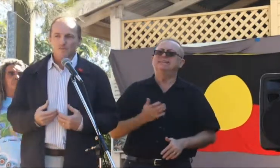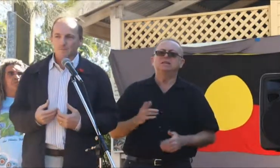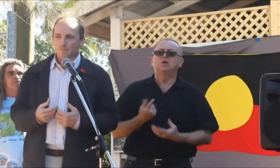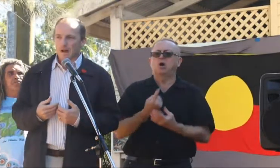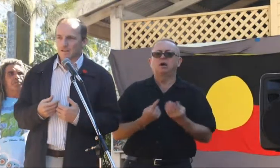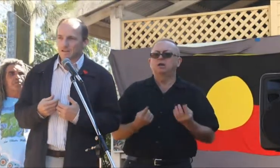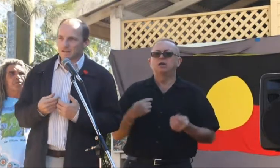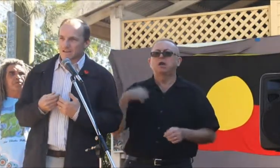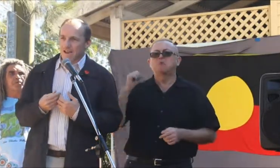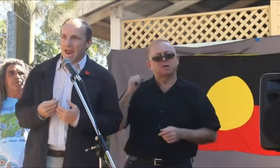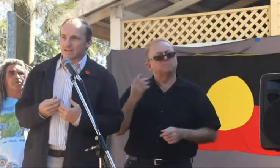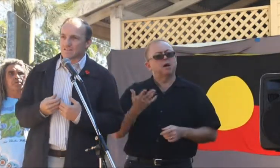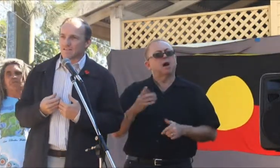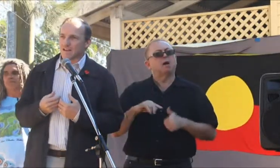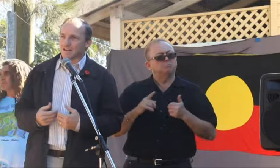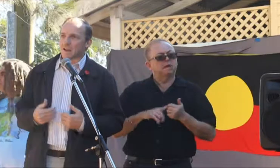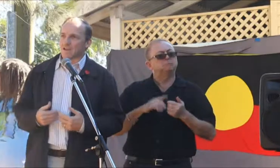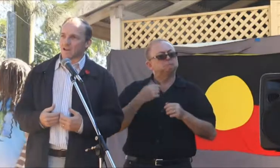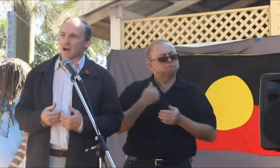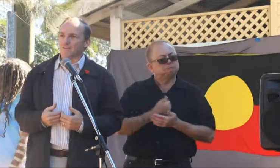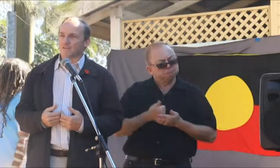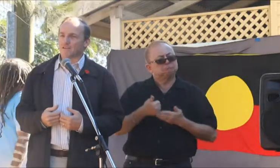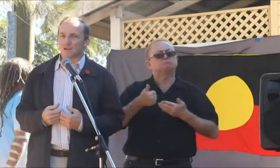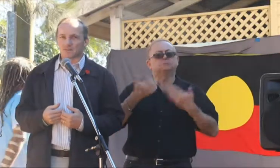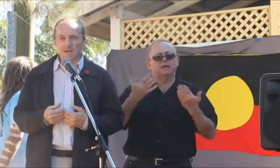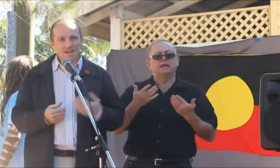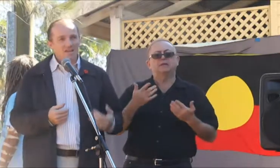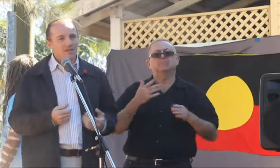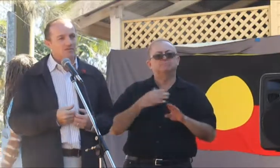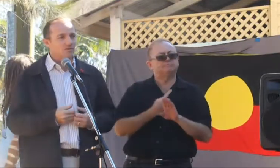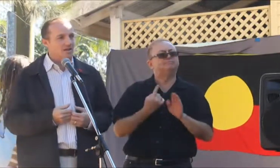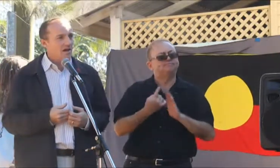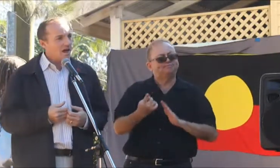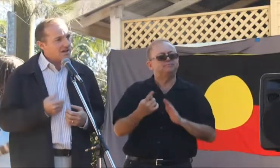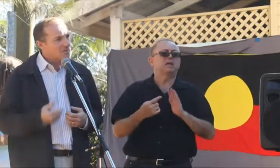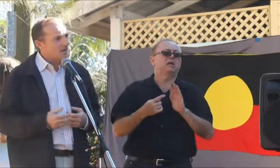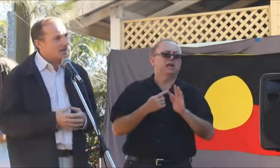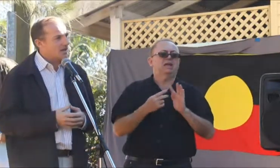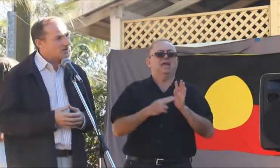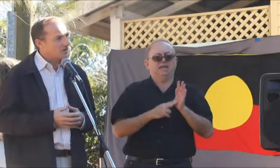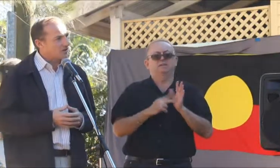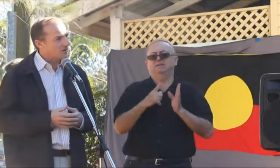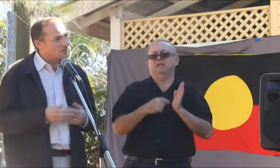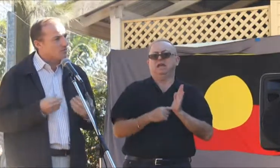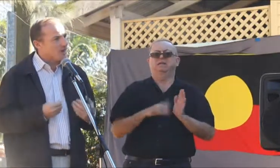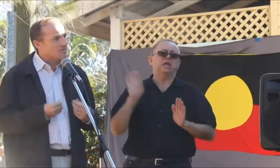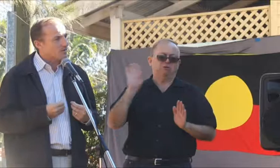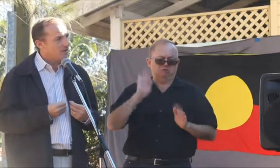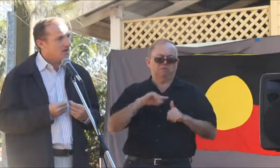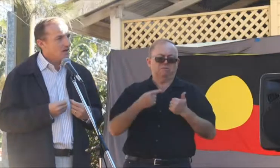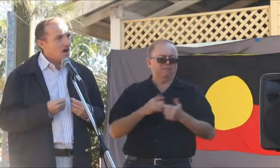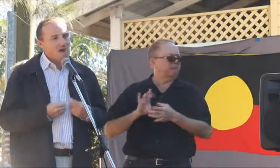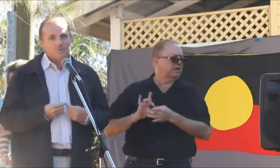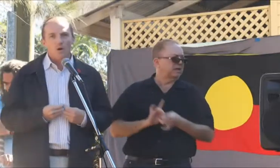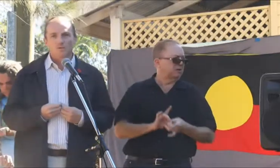just remember but enact in our daily lives. And so to me, I hear that story, I hear about that connection to country, and it reminds me